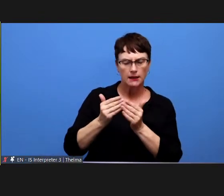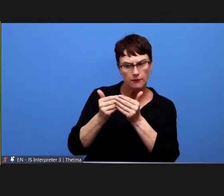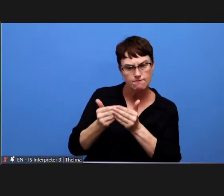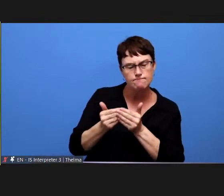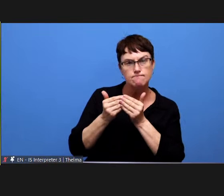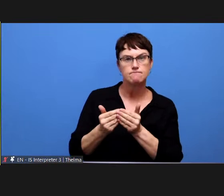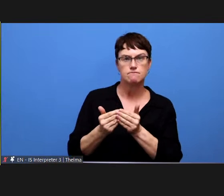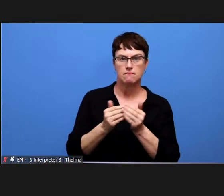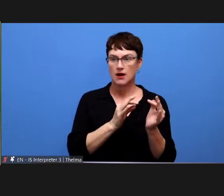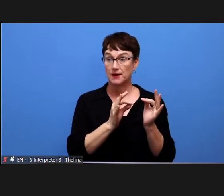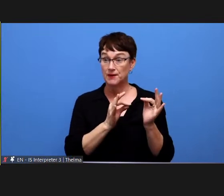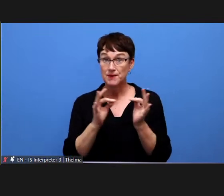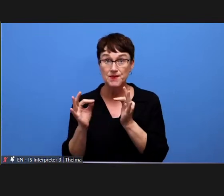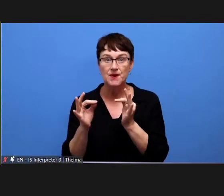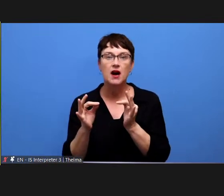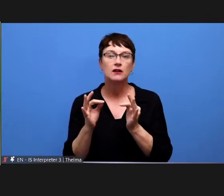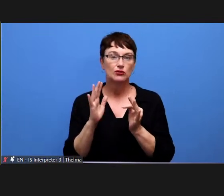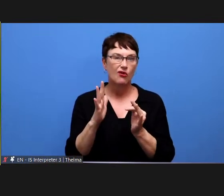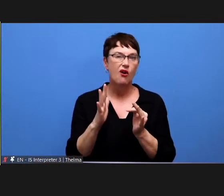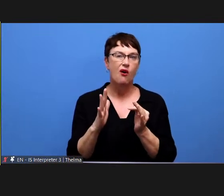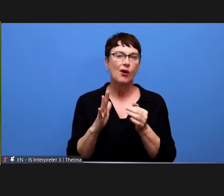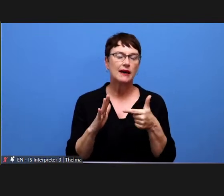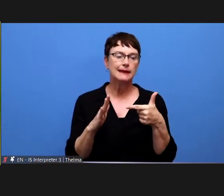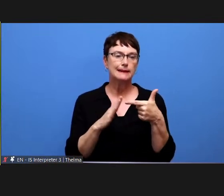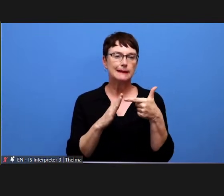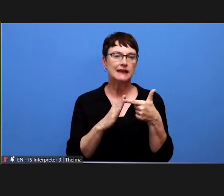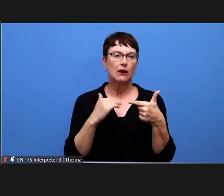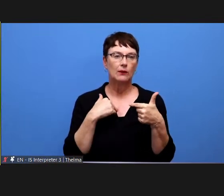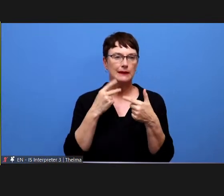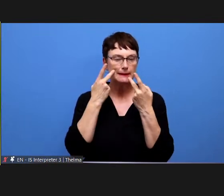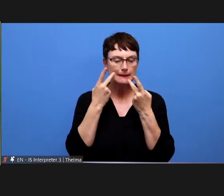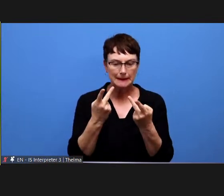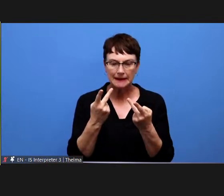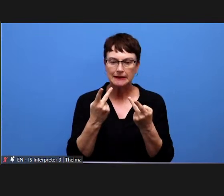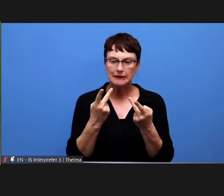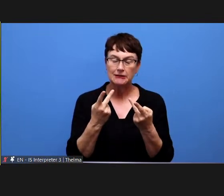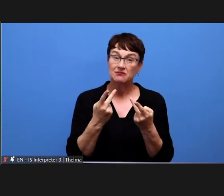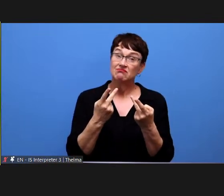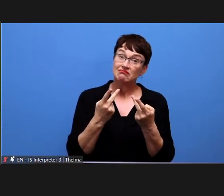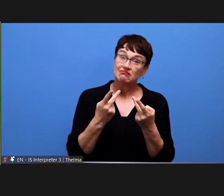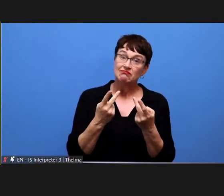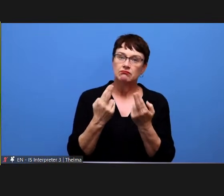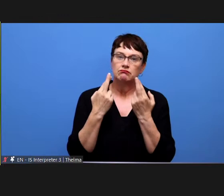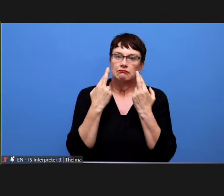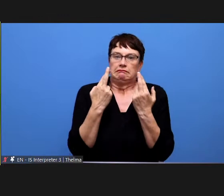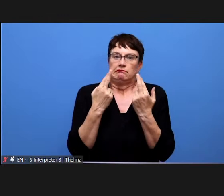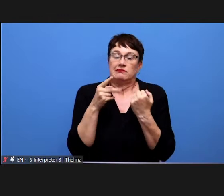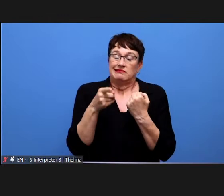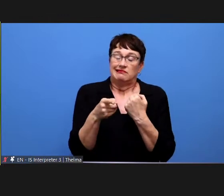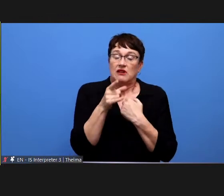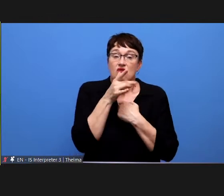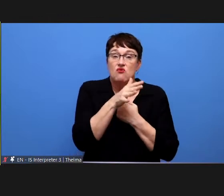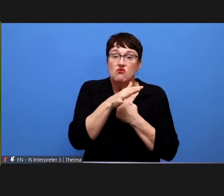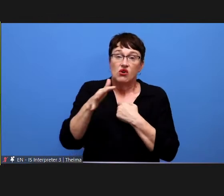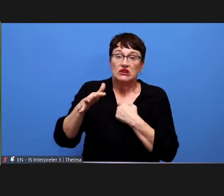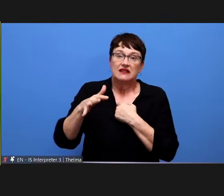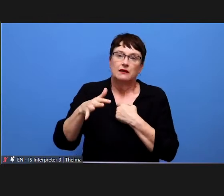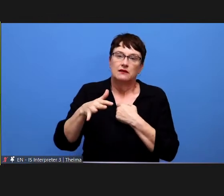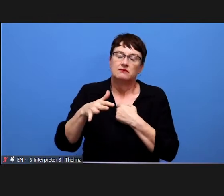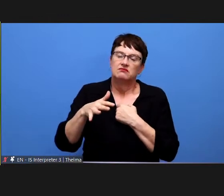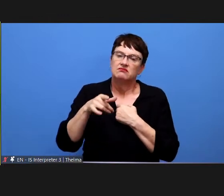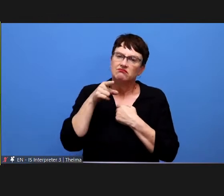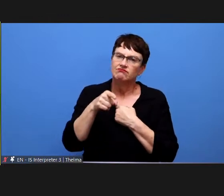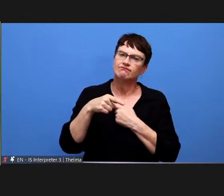In implementing integrated water resource management, we are doing much better, but with only 5%